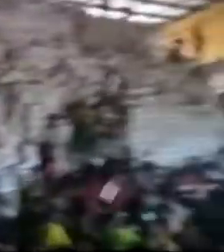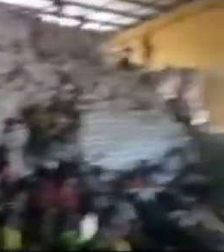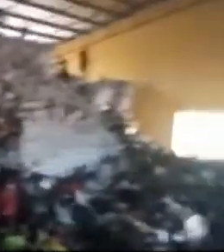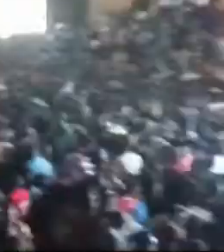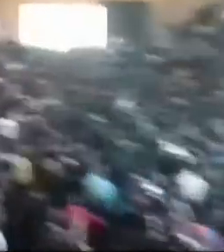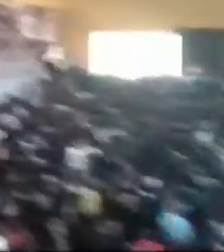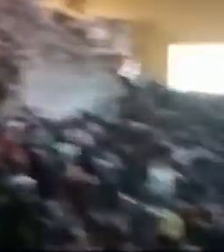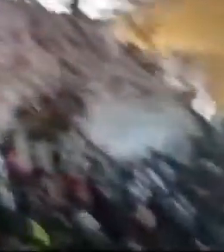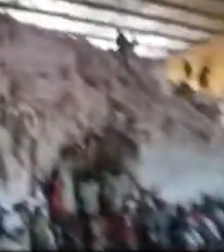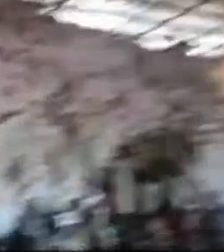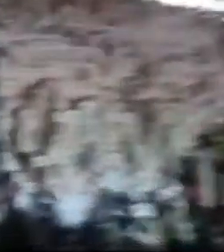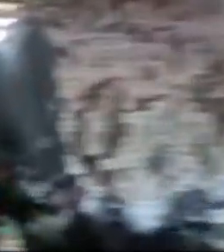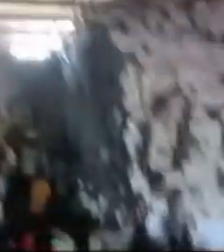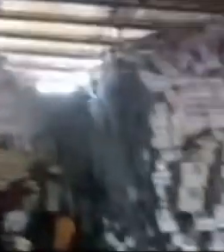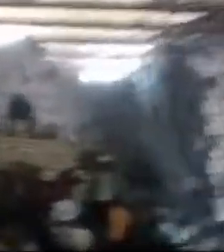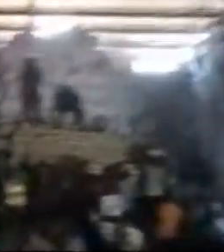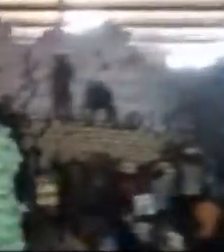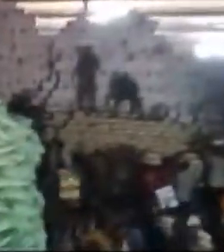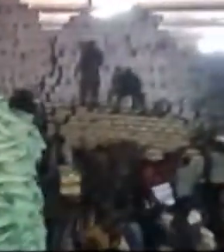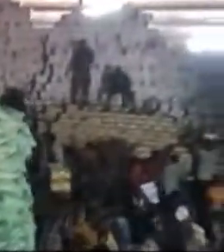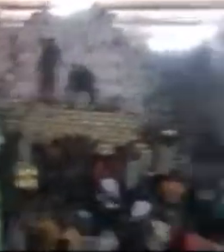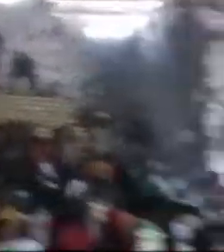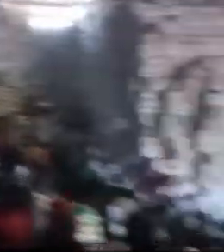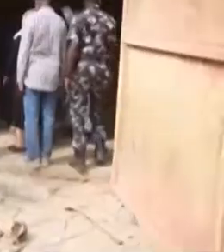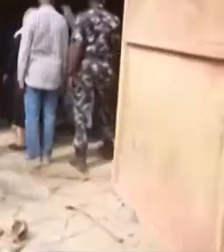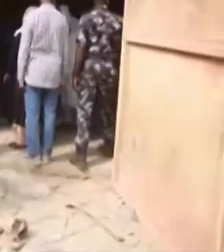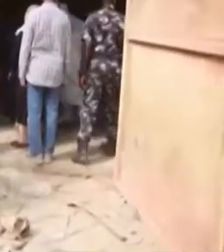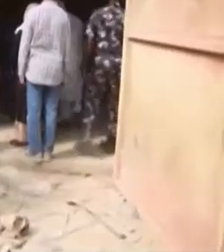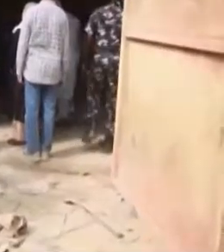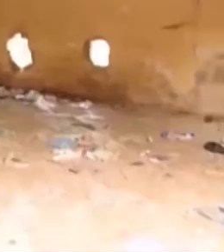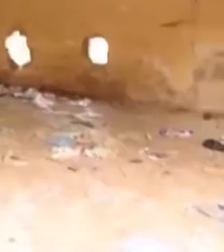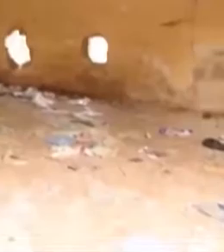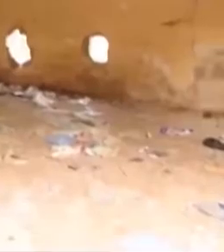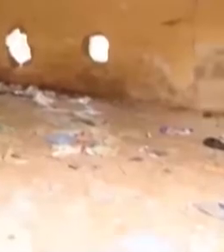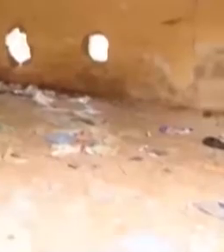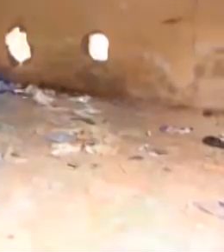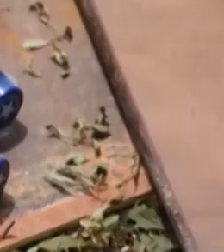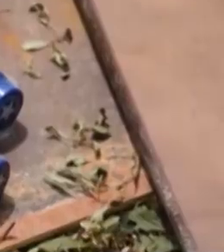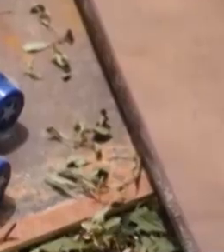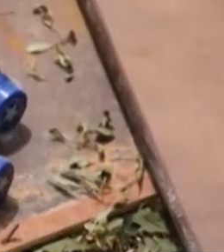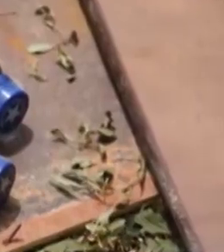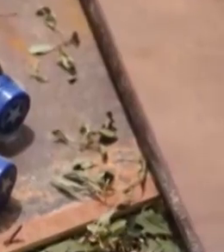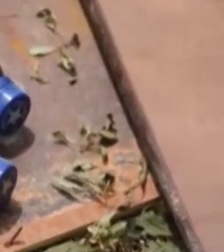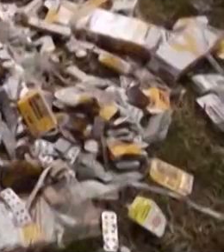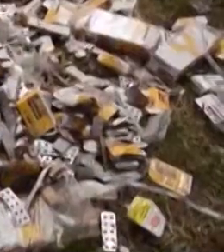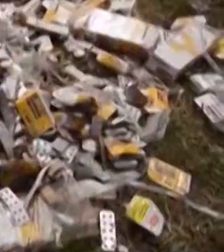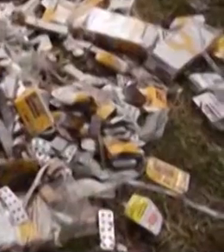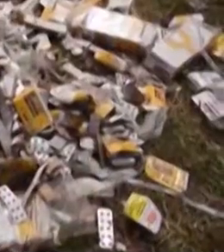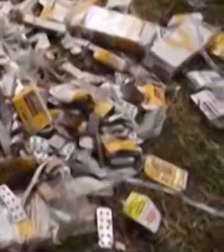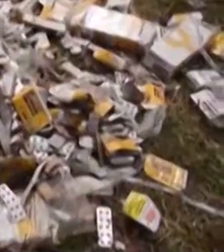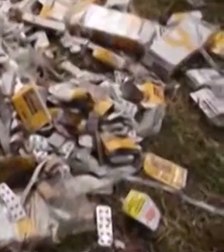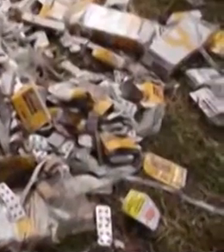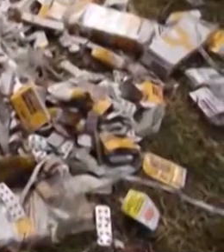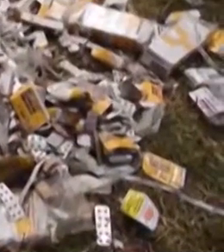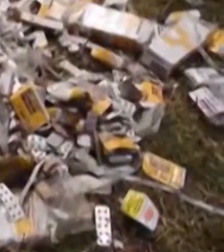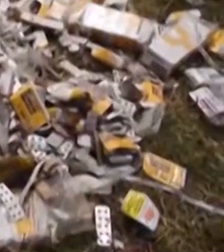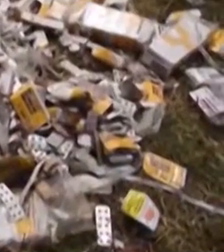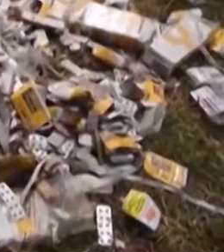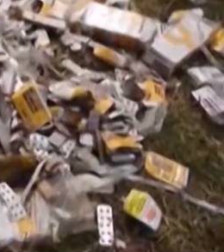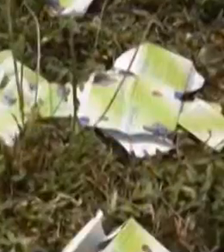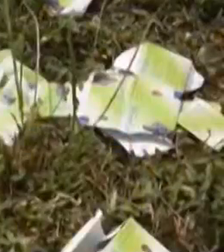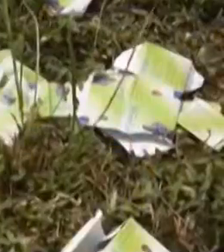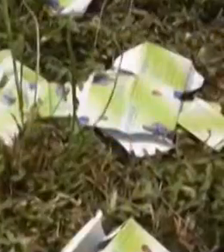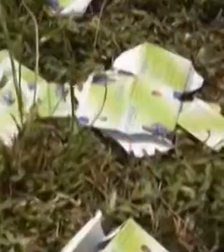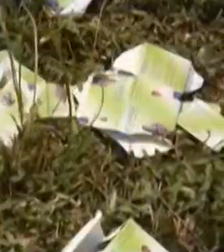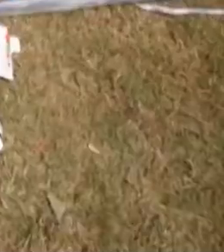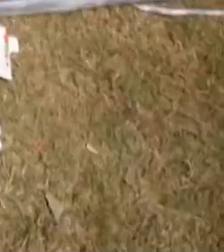Looting of food supplies in warehouses has since progressed to vandalization of medical stores, a trend the PTF